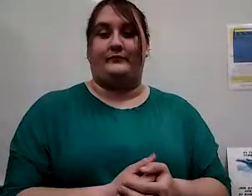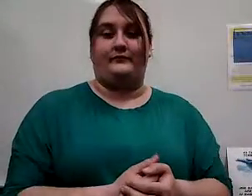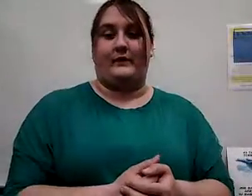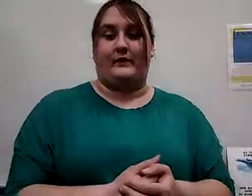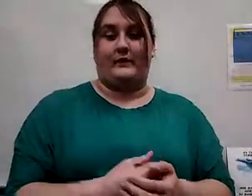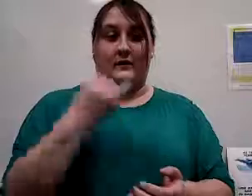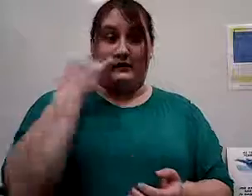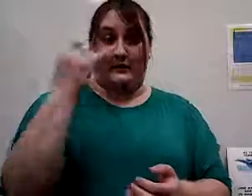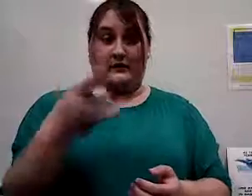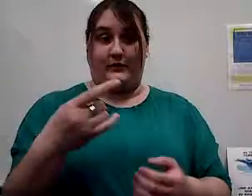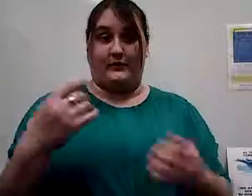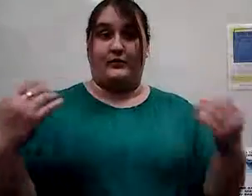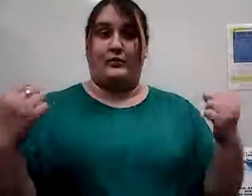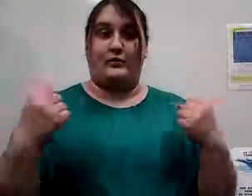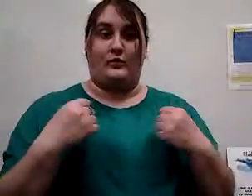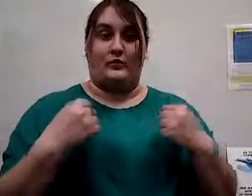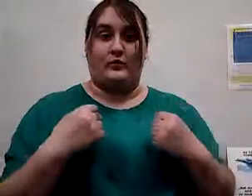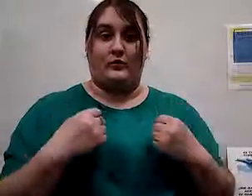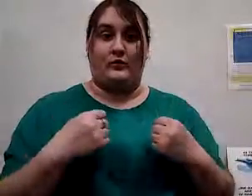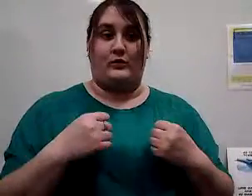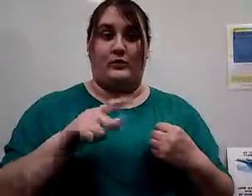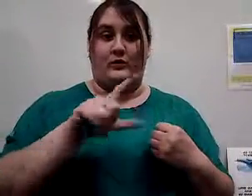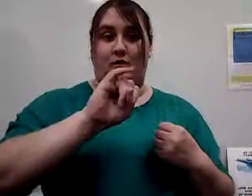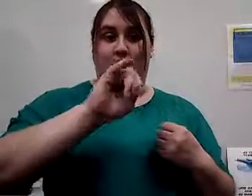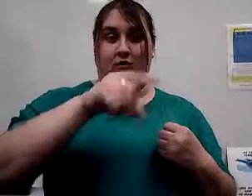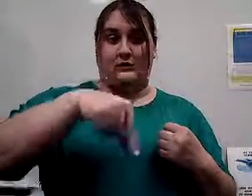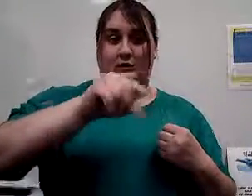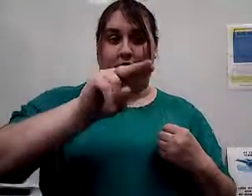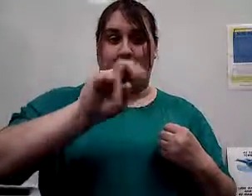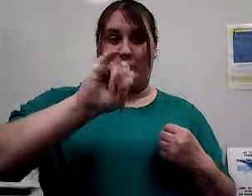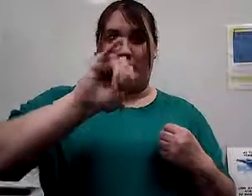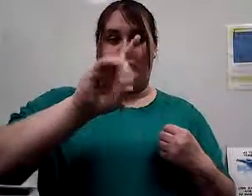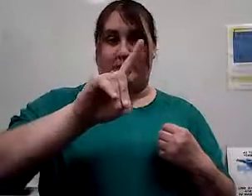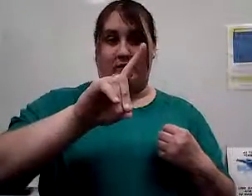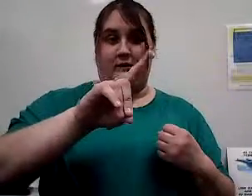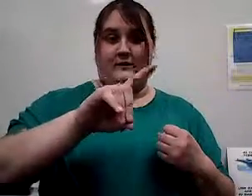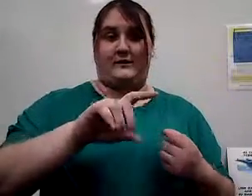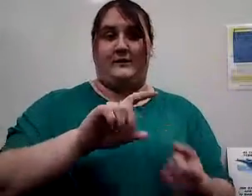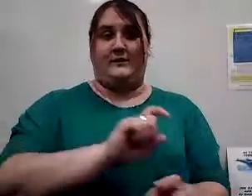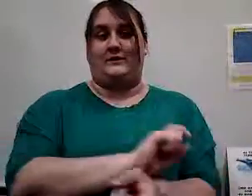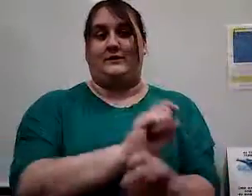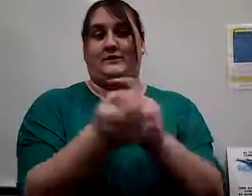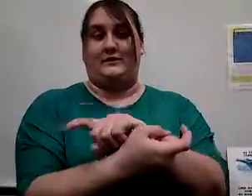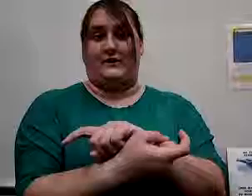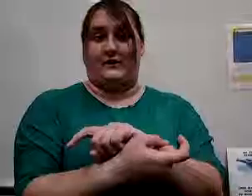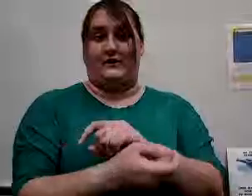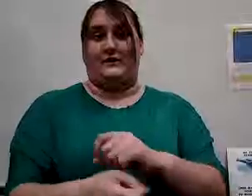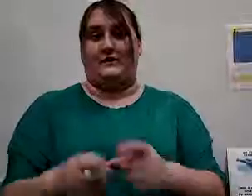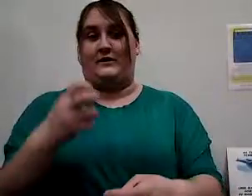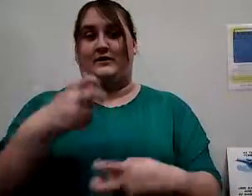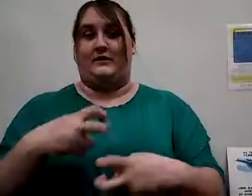solid. Why do you think that the water vapor in the air is collecting on the outside of this Pepsi can?